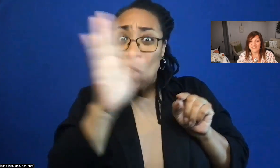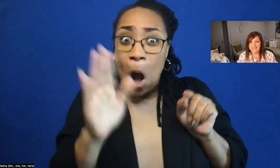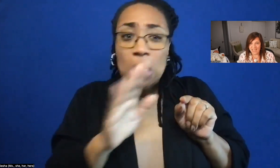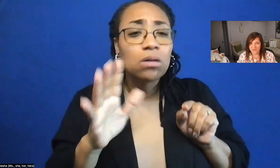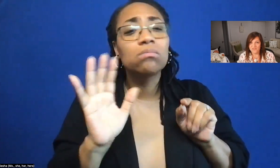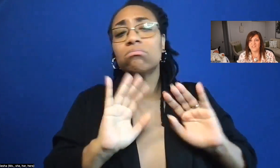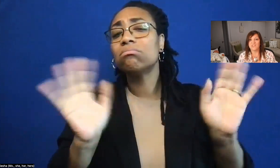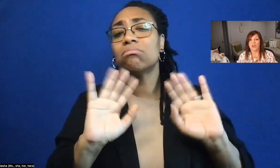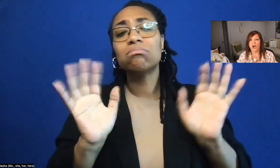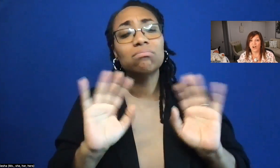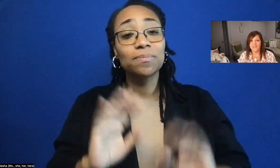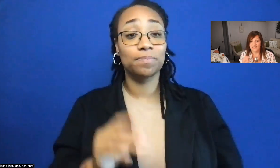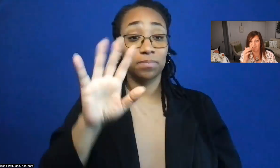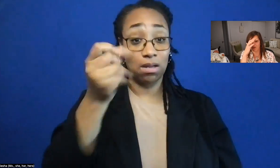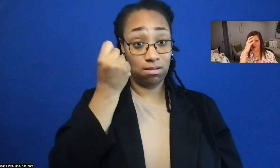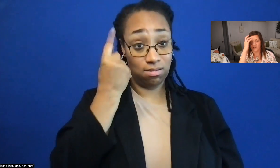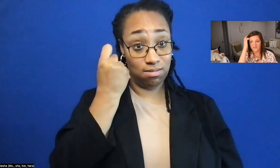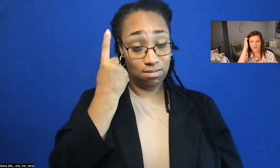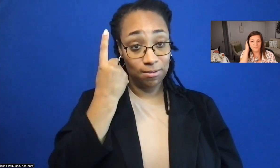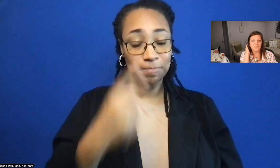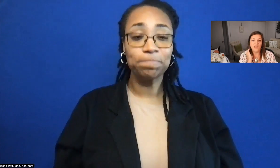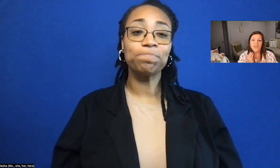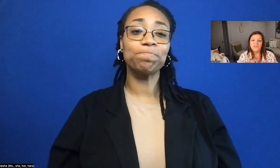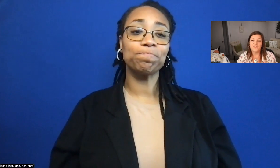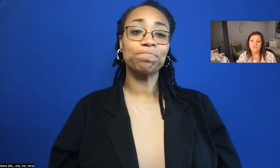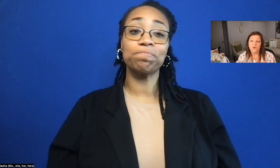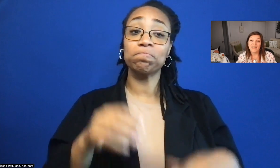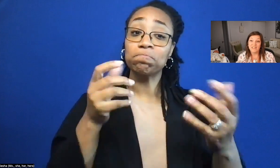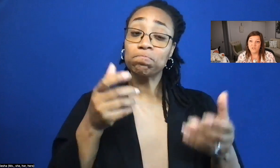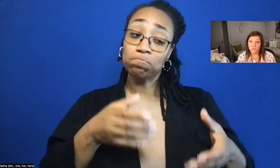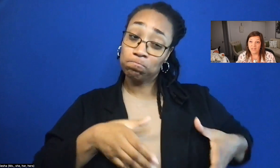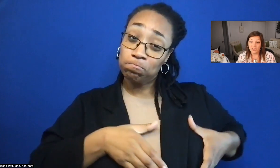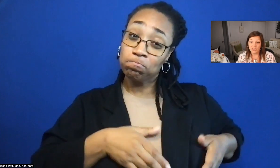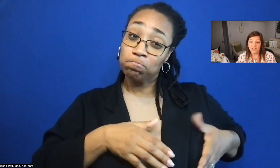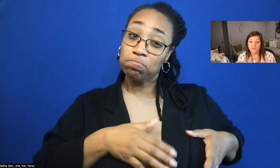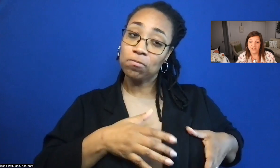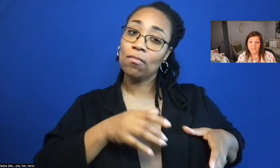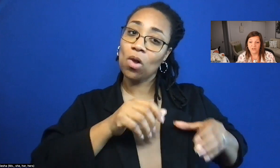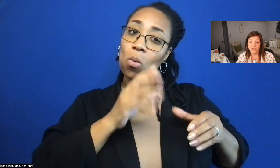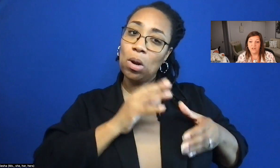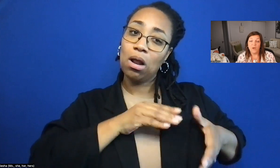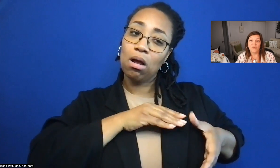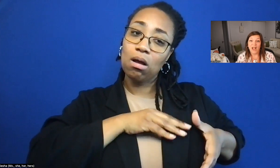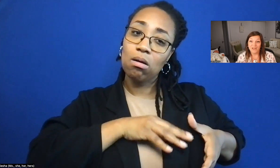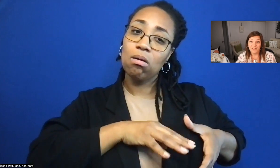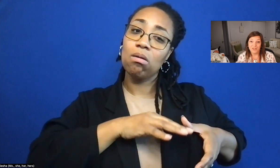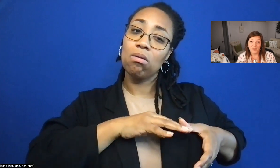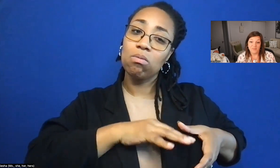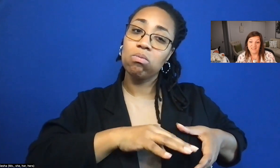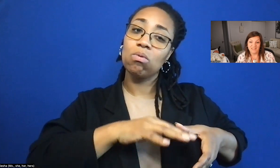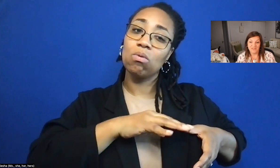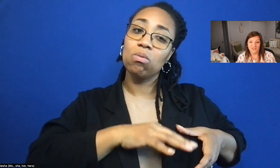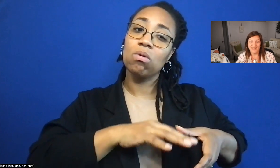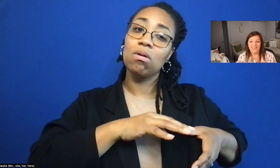considered safe to start harvesting your colostrum to store in a syringe in the freezer prior to your